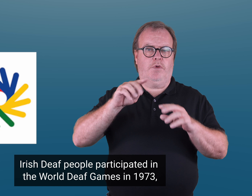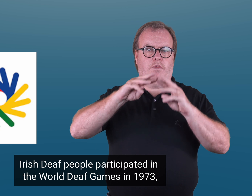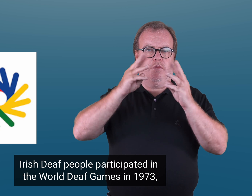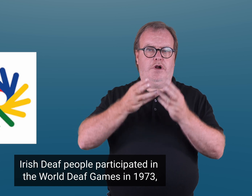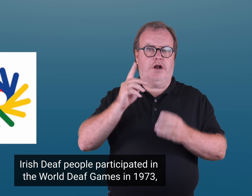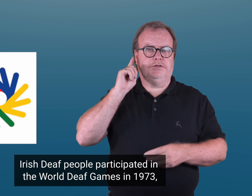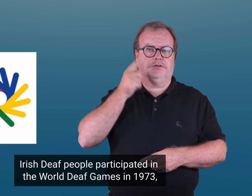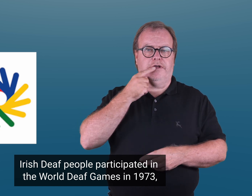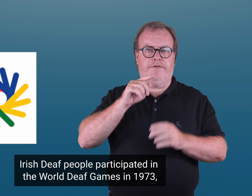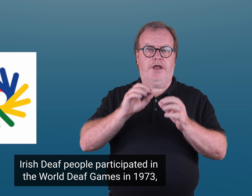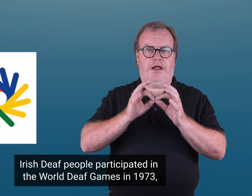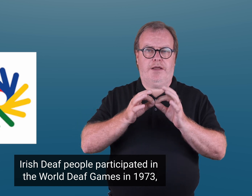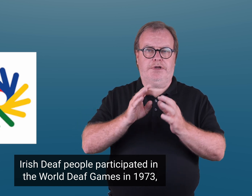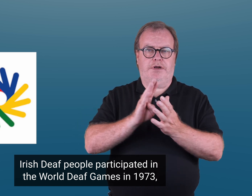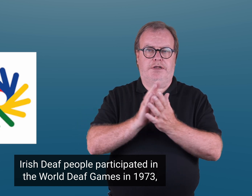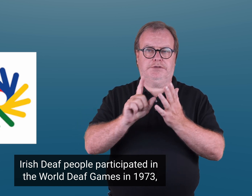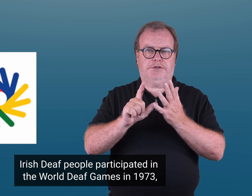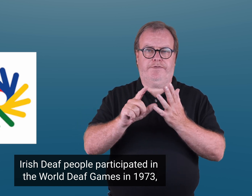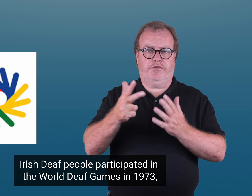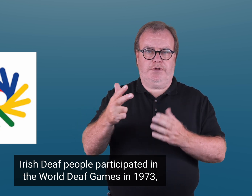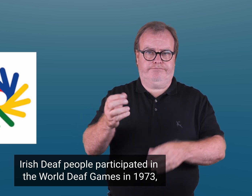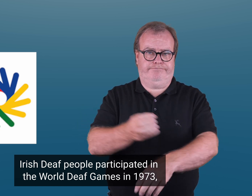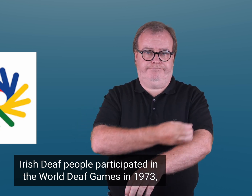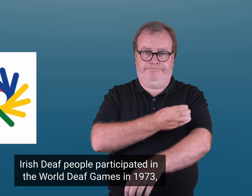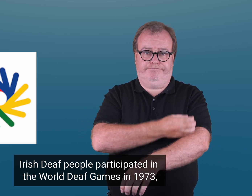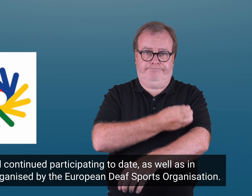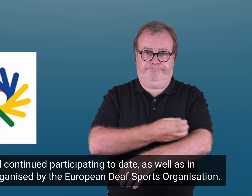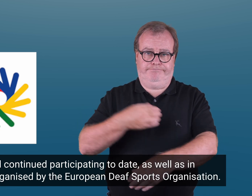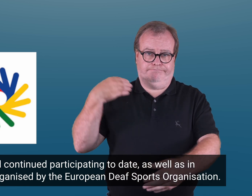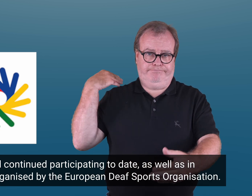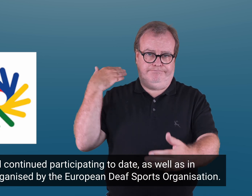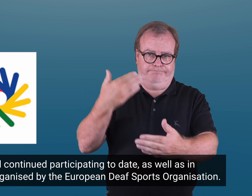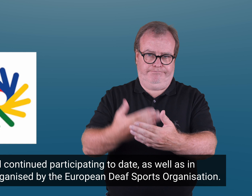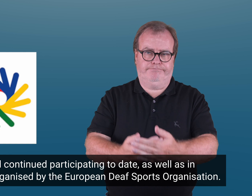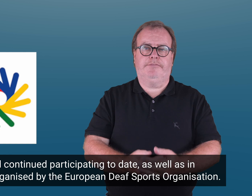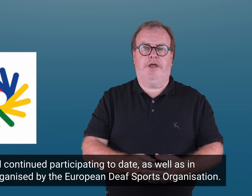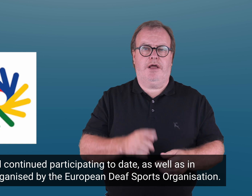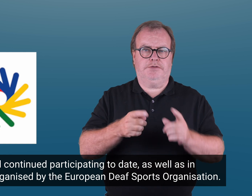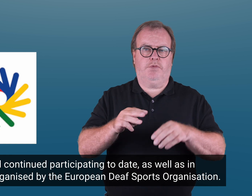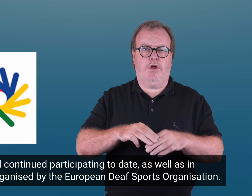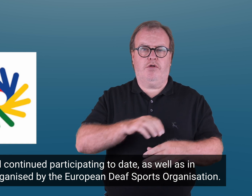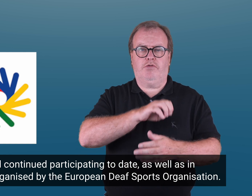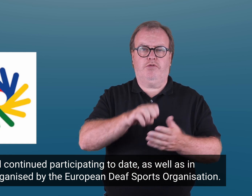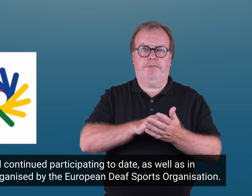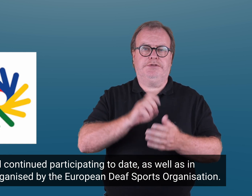people participated in the World Deaf Games in 1973 and continued participating to date, as well as in